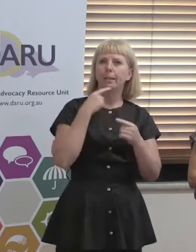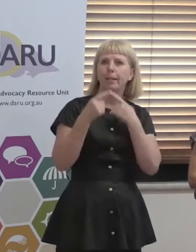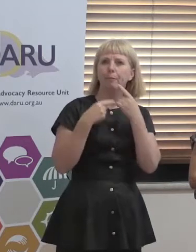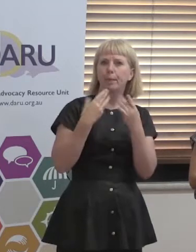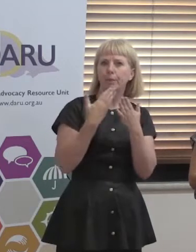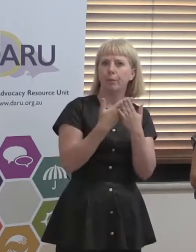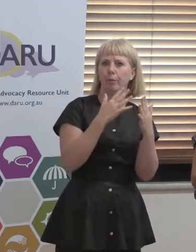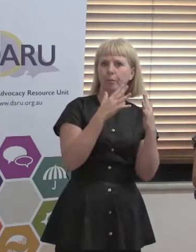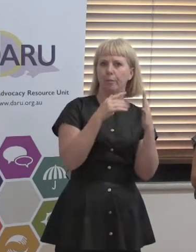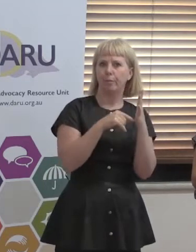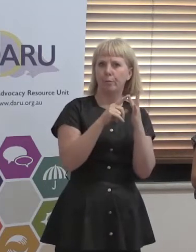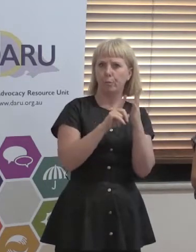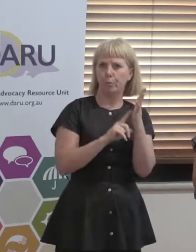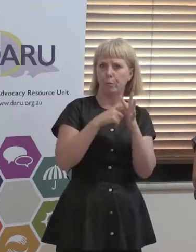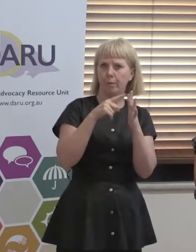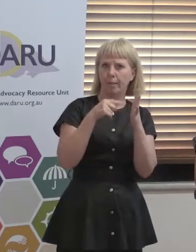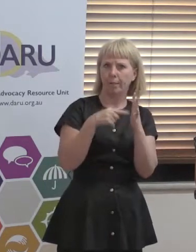and refining all the technical